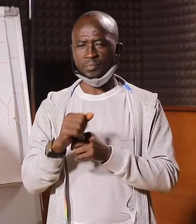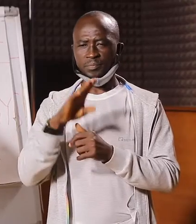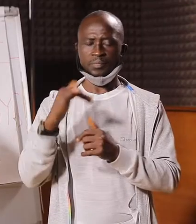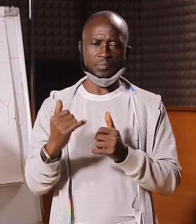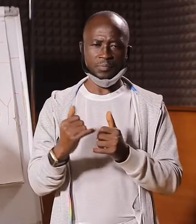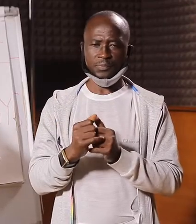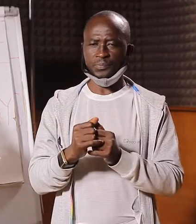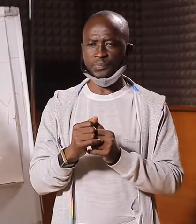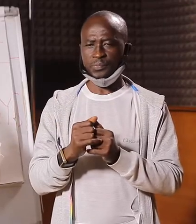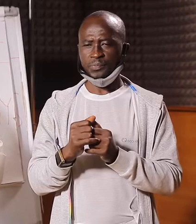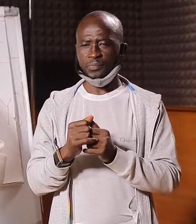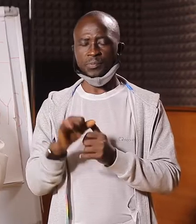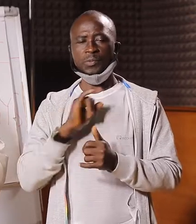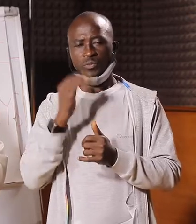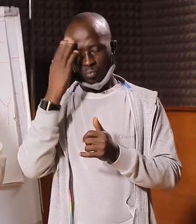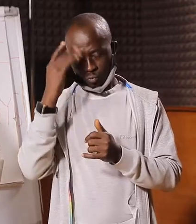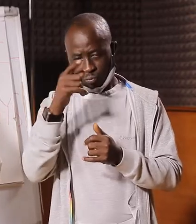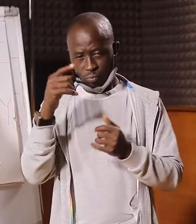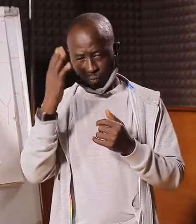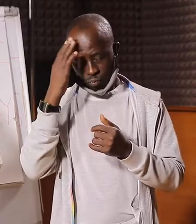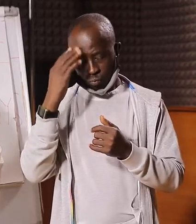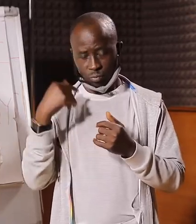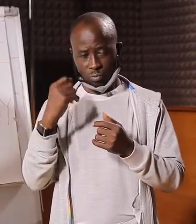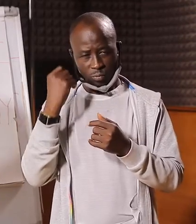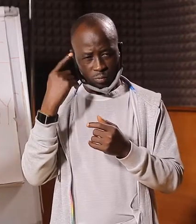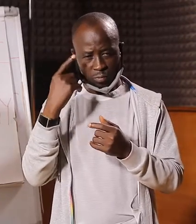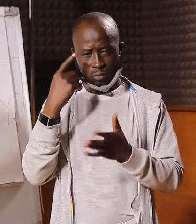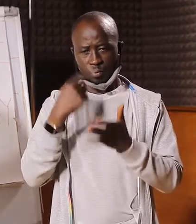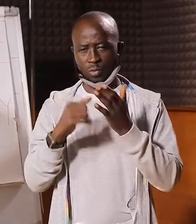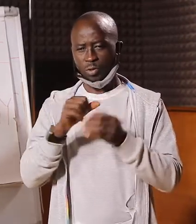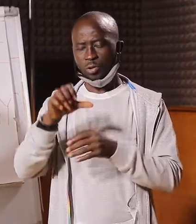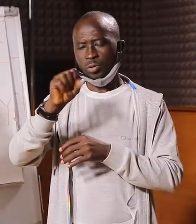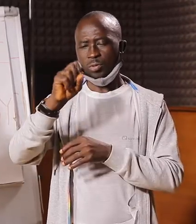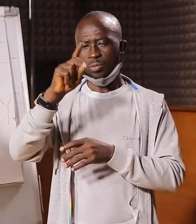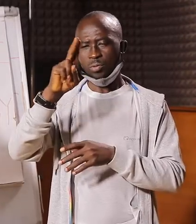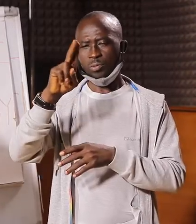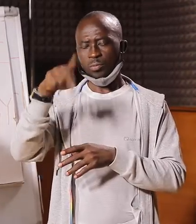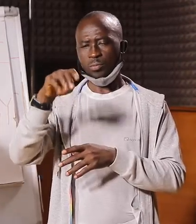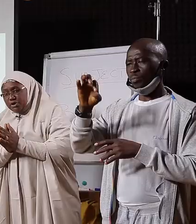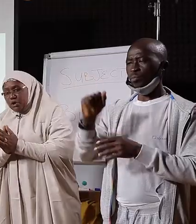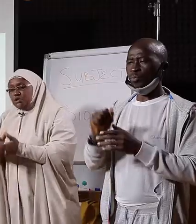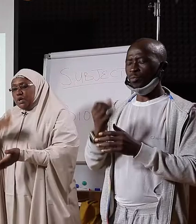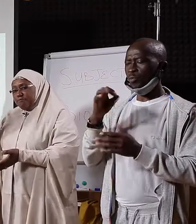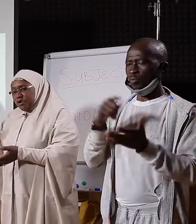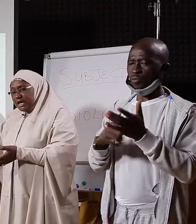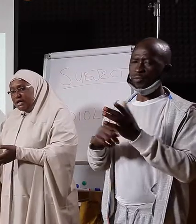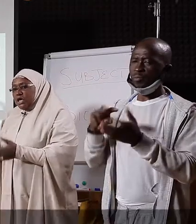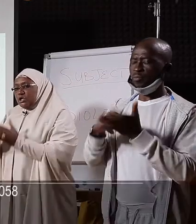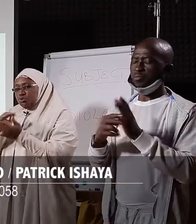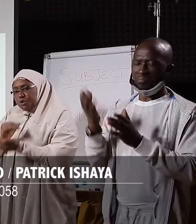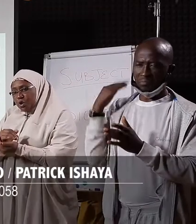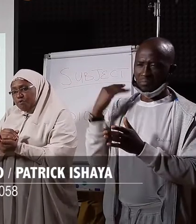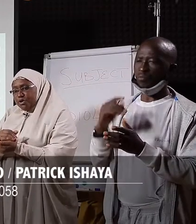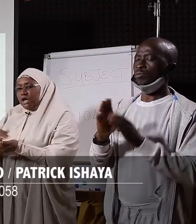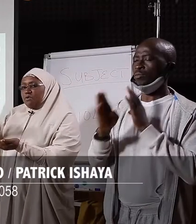my students, I know you have understood what a superior monocarpous ovary, because we have done that.